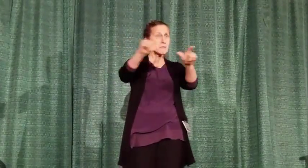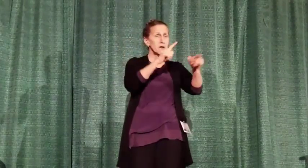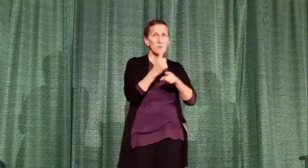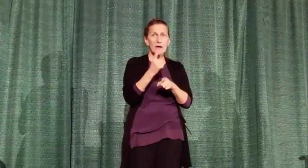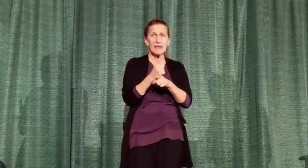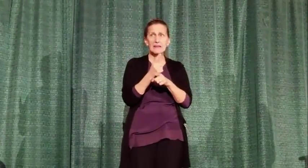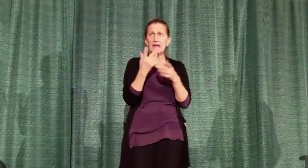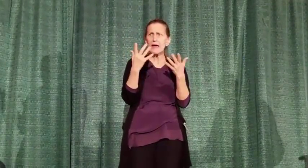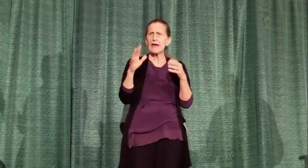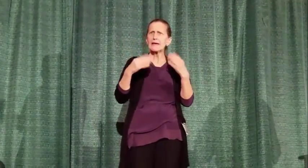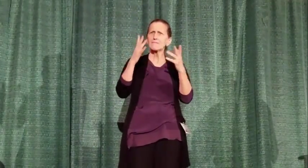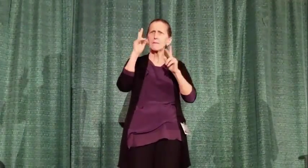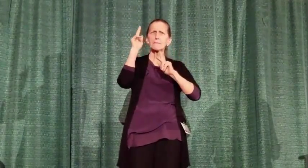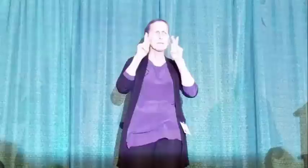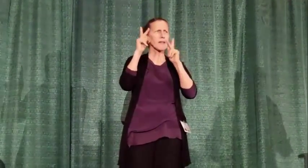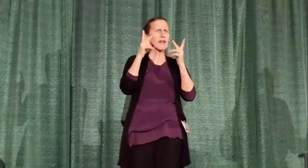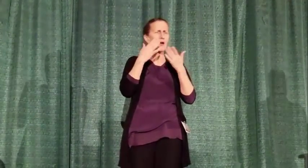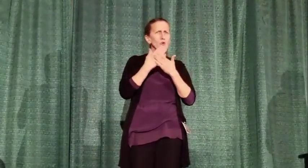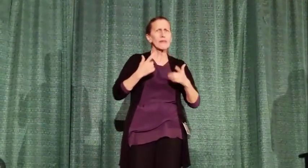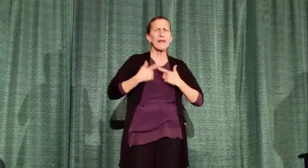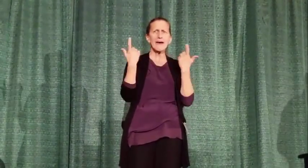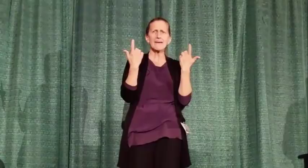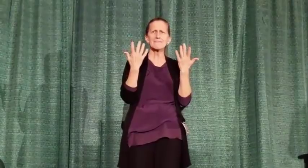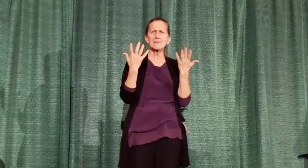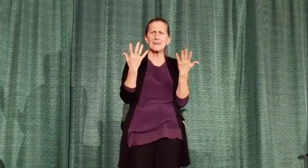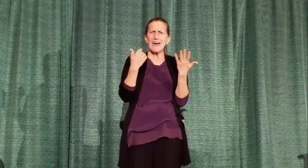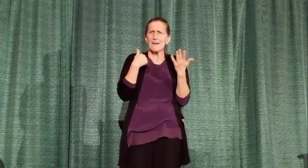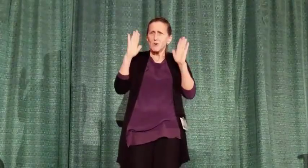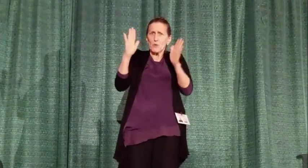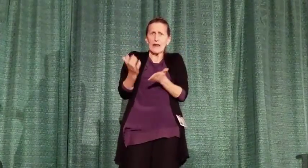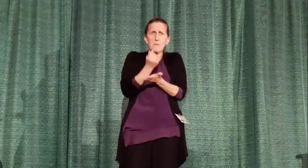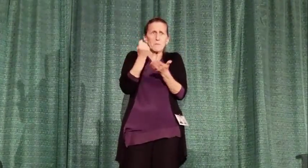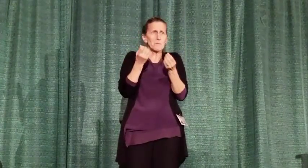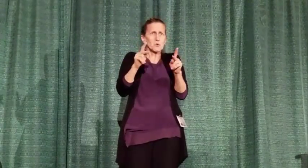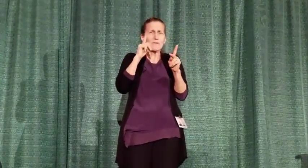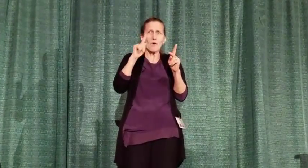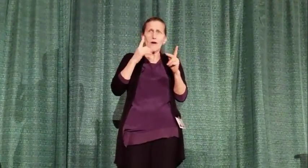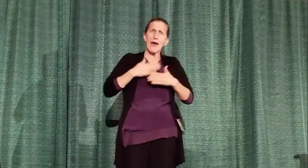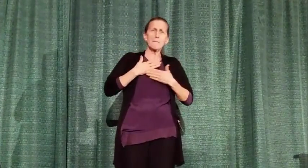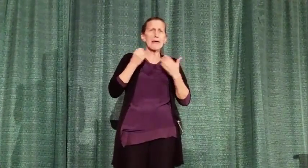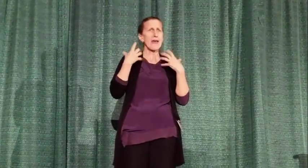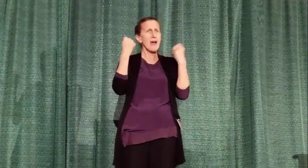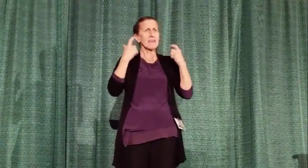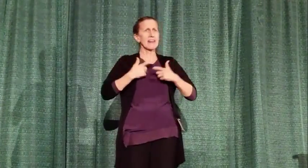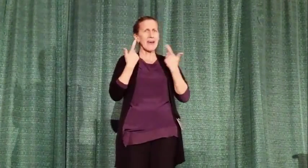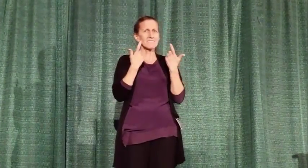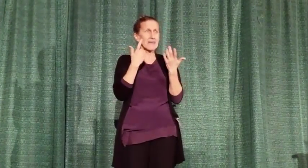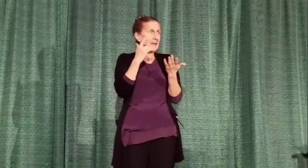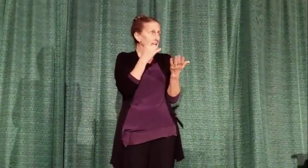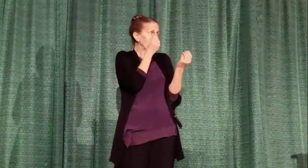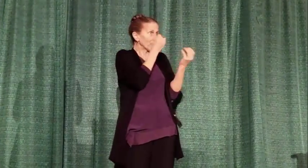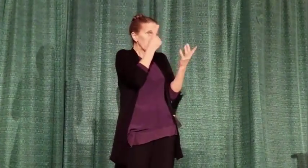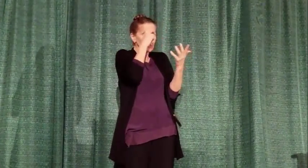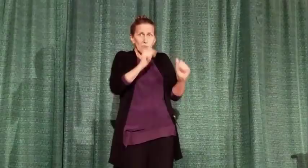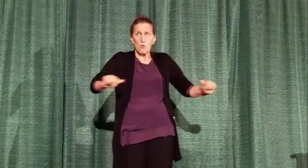And giving people to have an opportunity of a good life. We have a great opportunity to have a happy and healthy life. That's why this information for all of